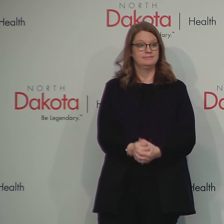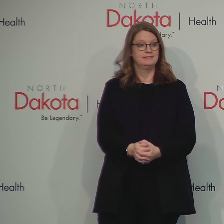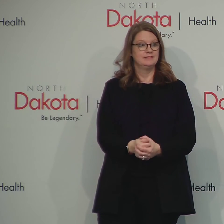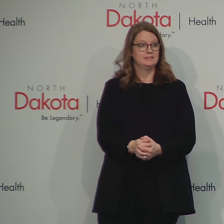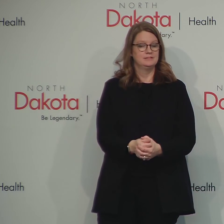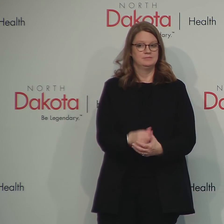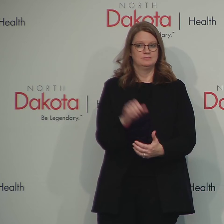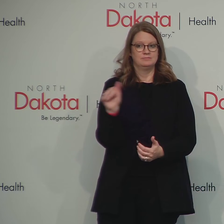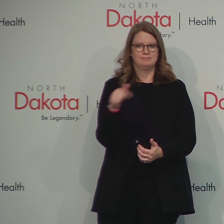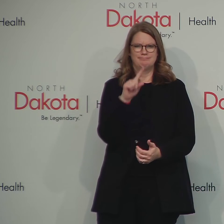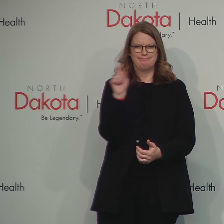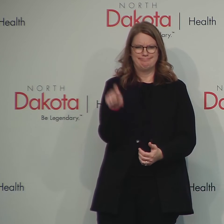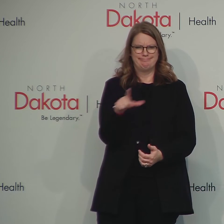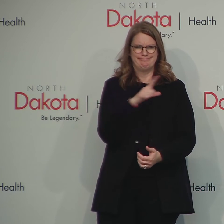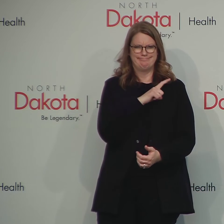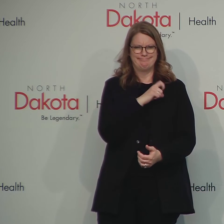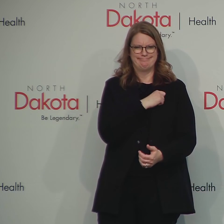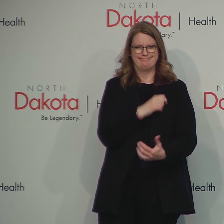Any questions for Lindsay?